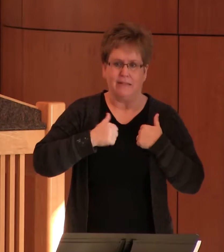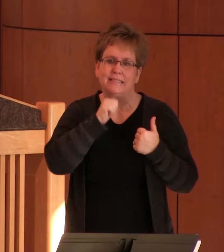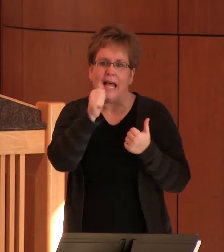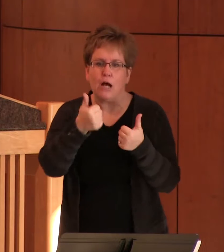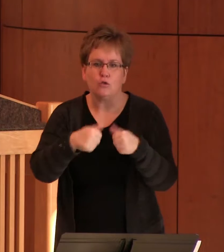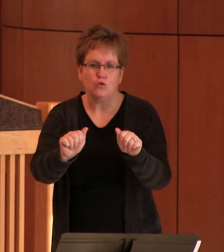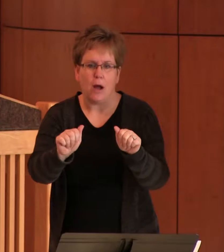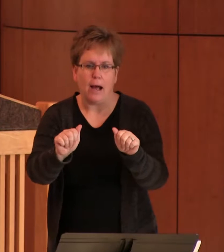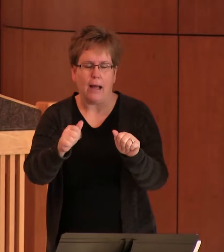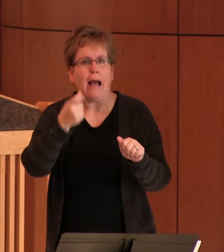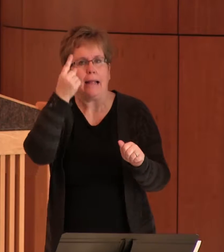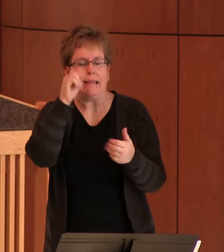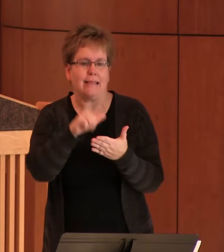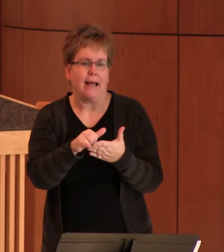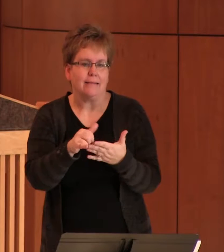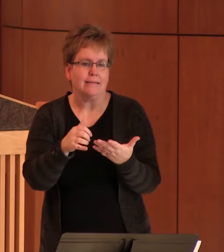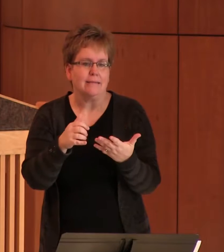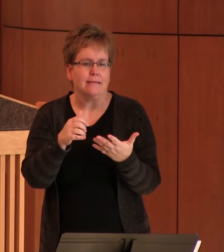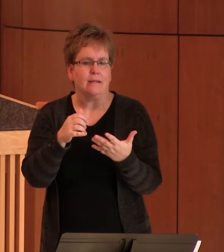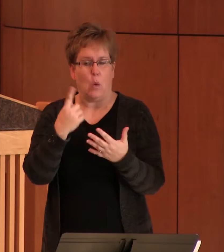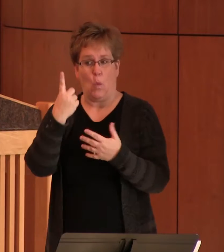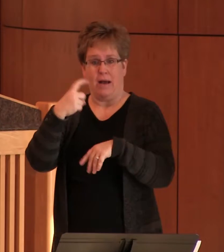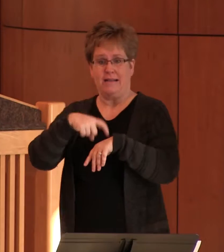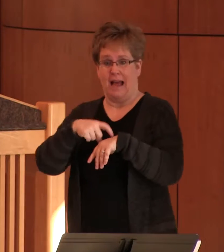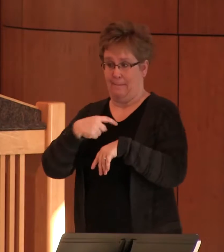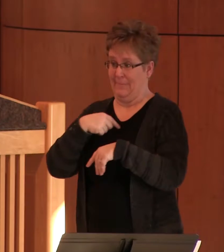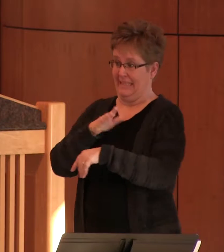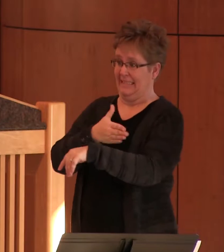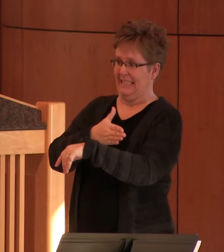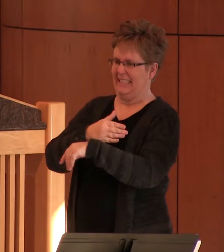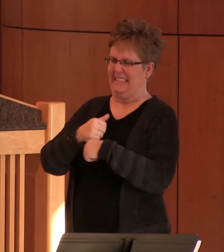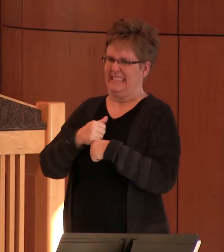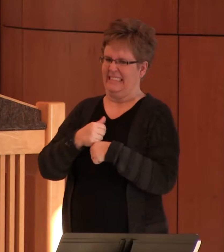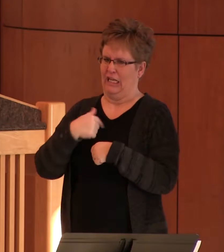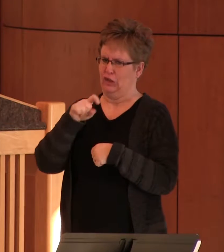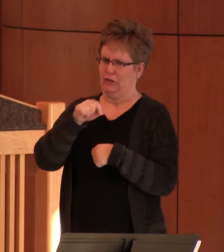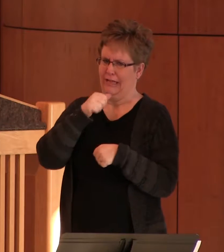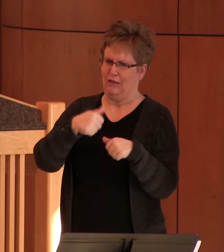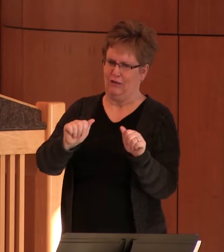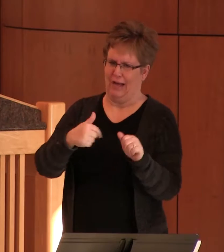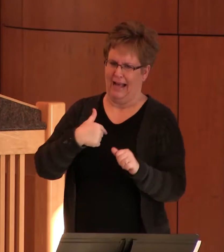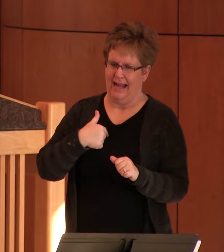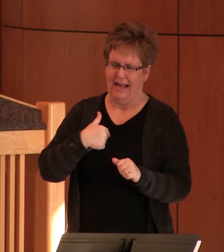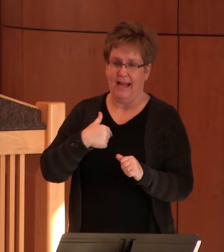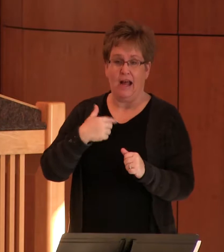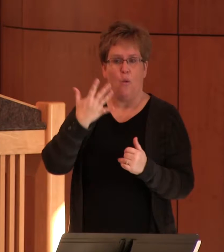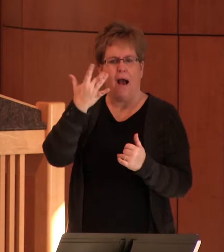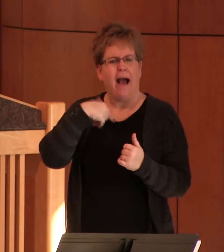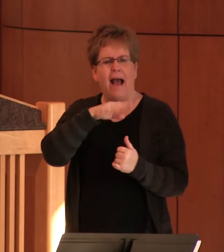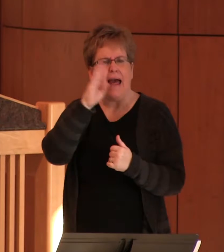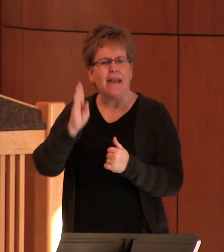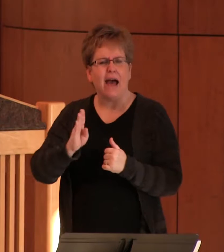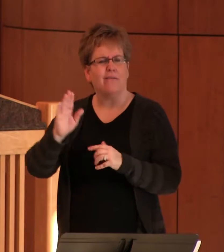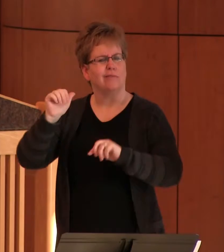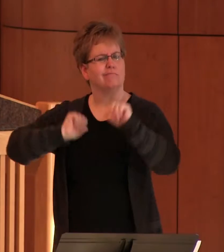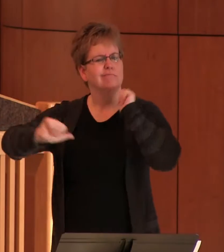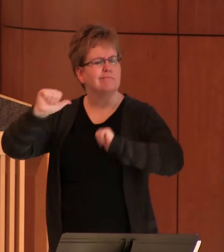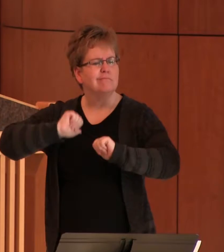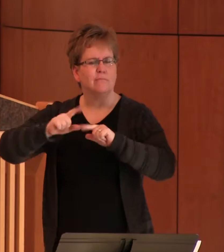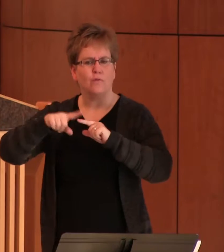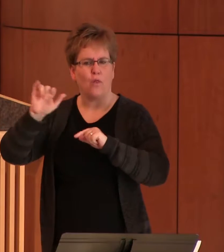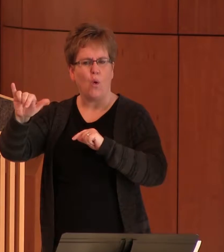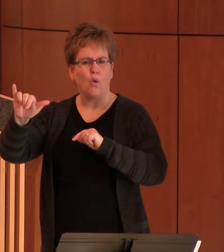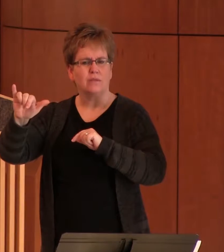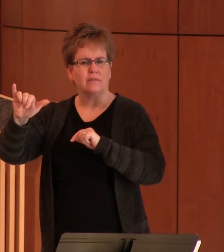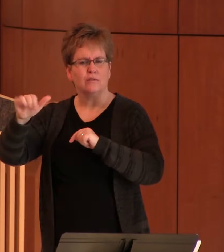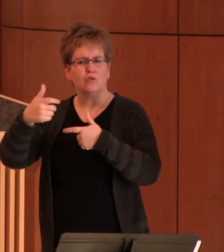try, I think this is the one time where this doesn't apply. Because the real reason why I never went out to these